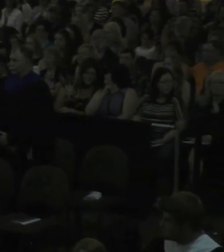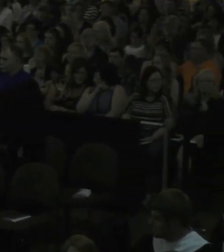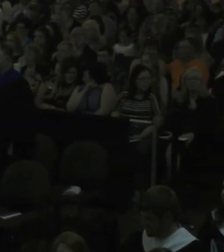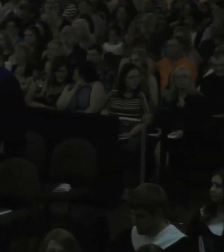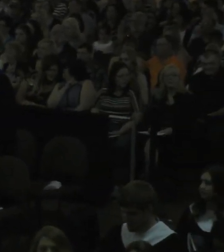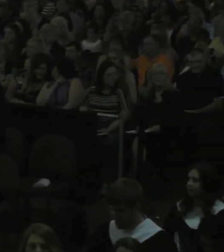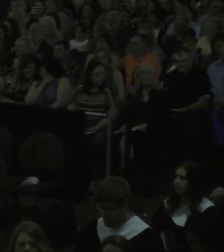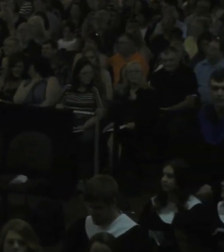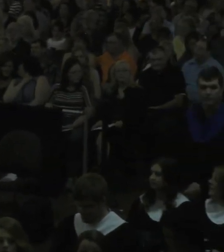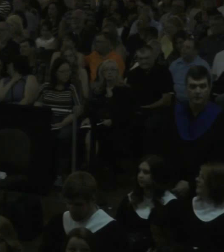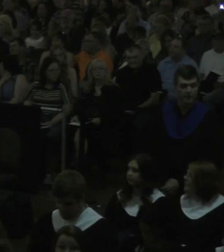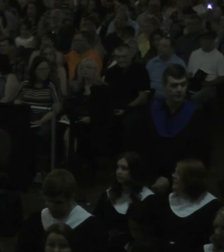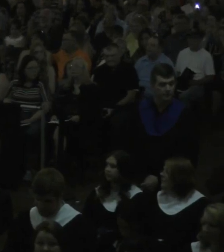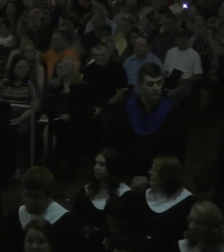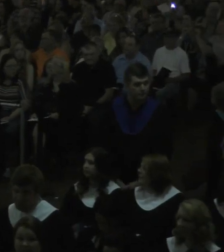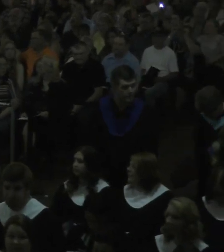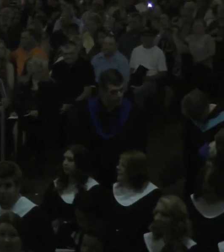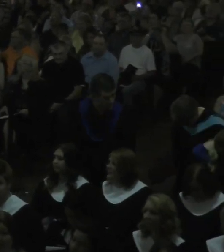Thank you.